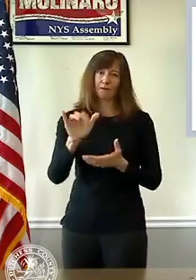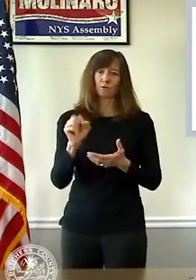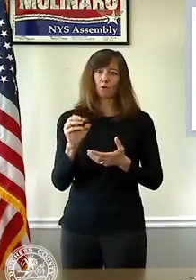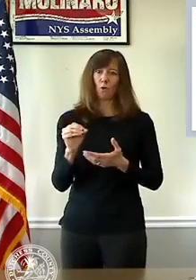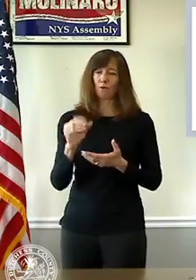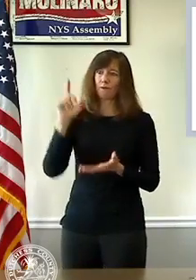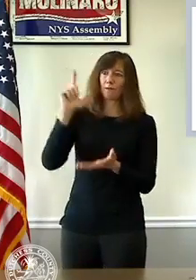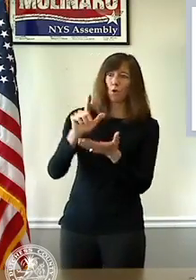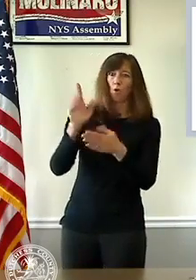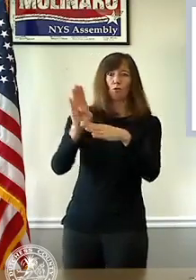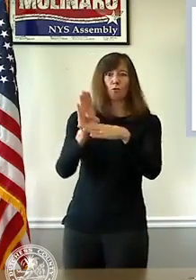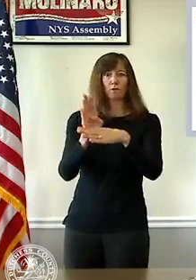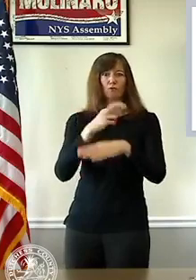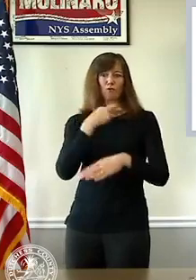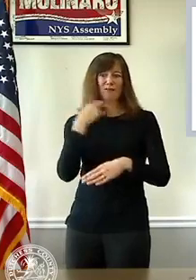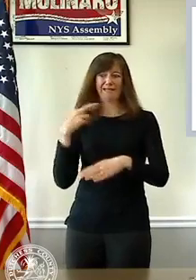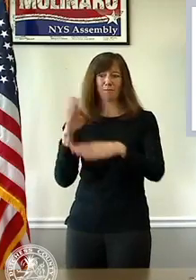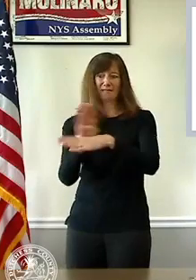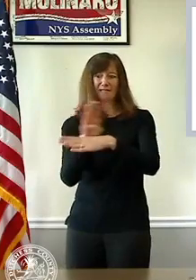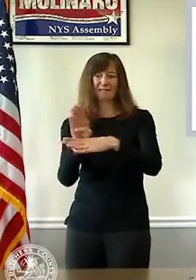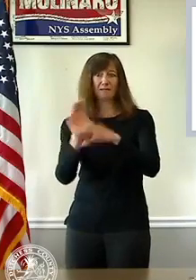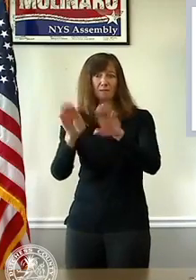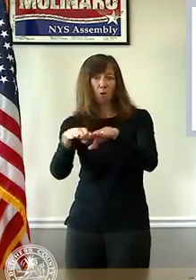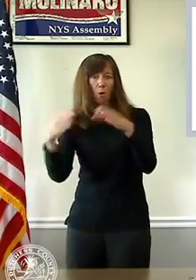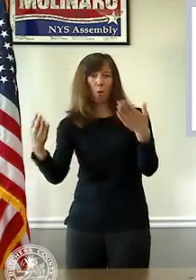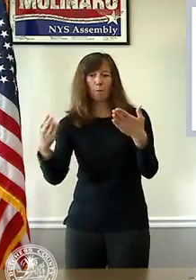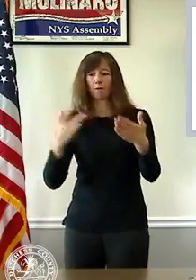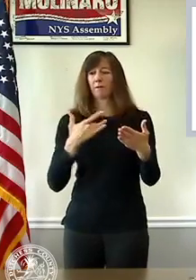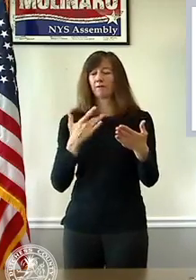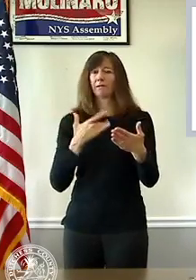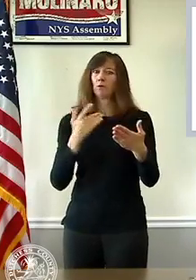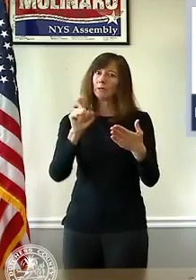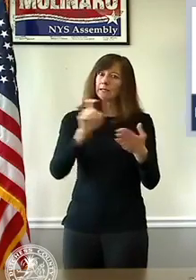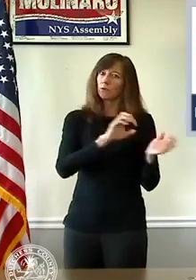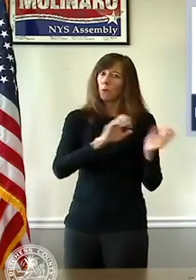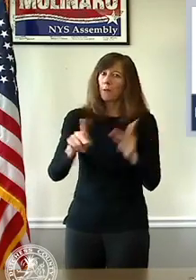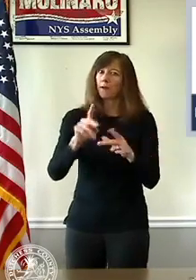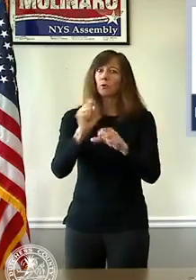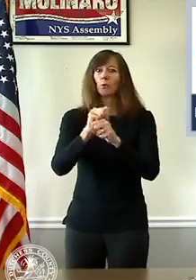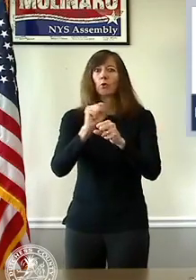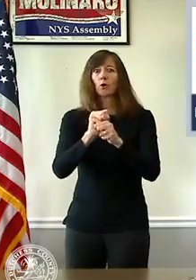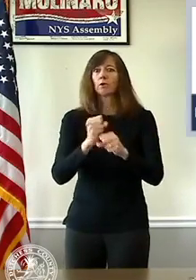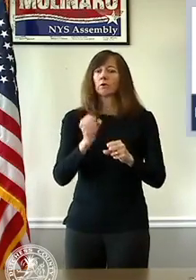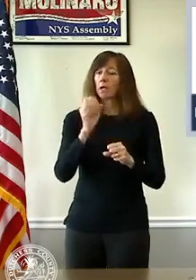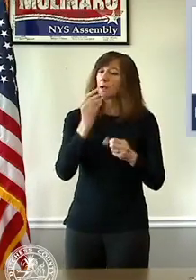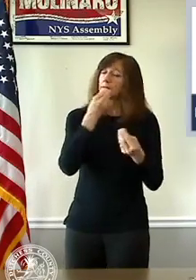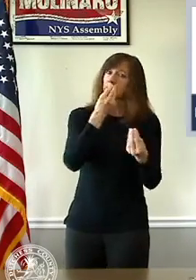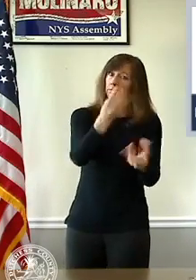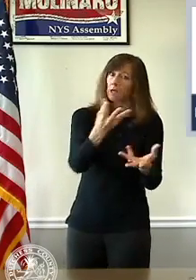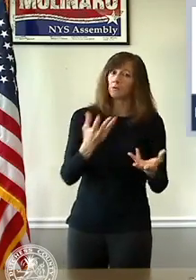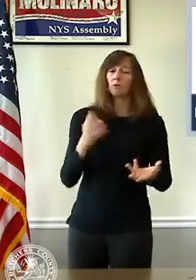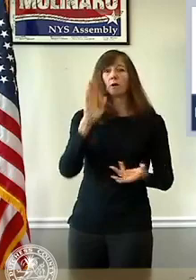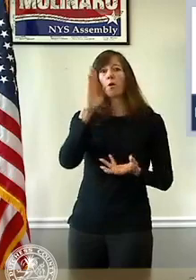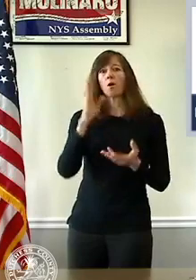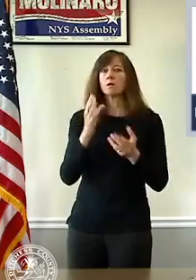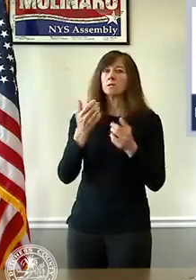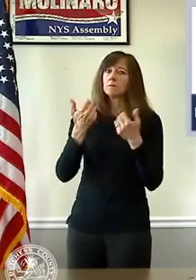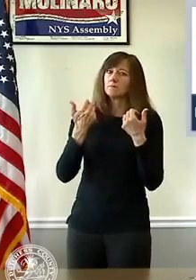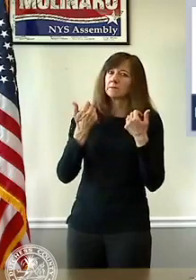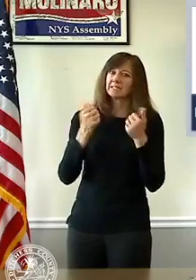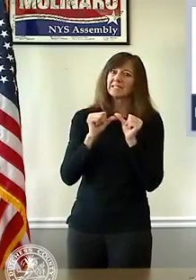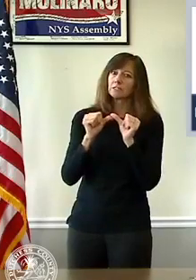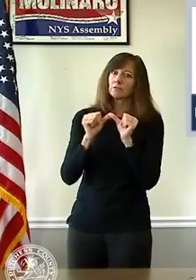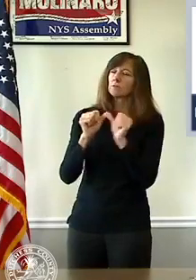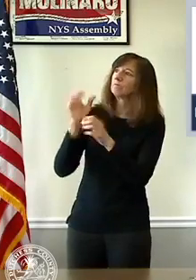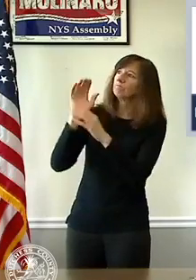phases, and we need to get people back to work. So I'm telling you that we're going to keep pushing on it. We're going to keep fighting for it. And I think that's, in fact, how we got these 2